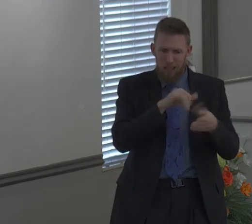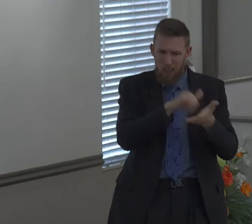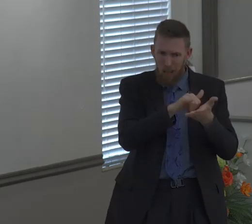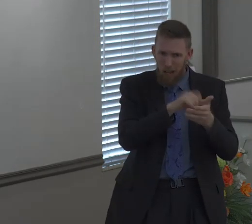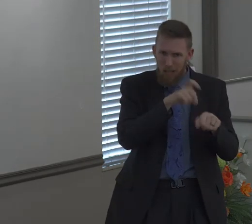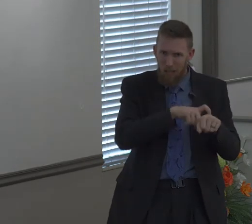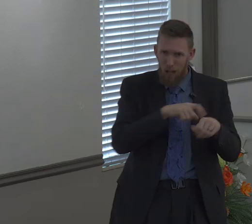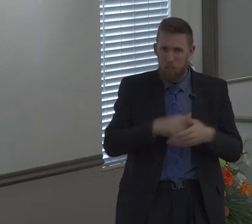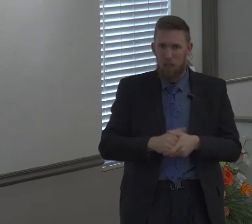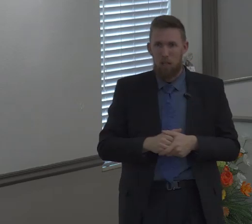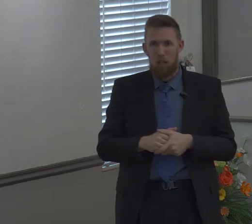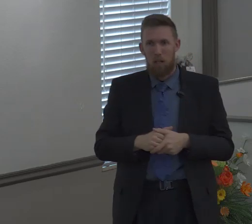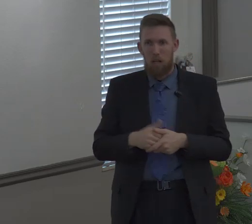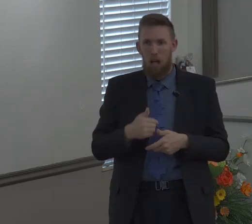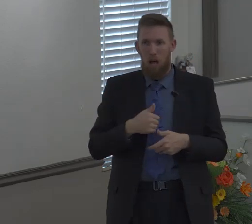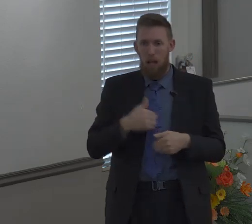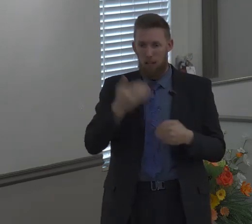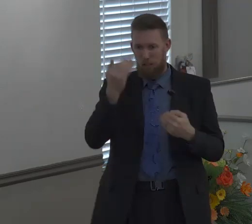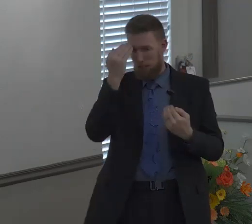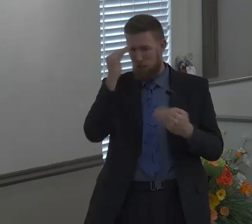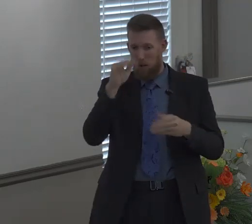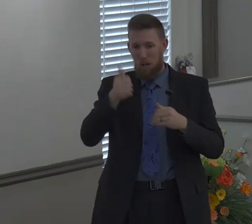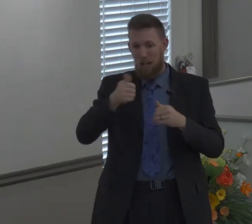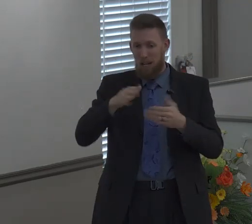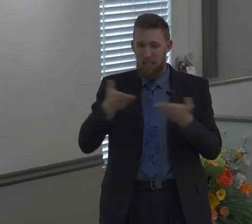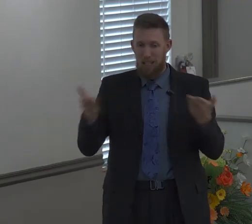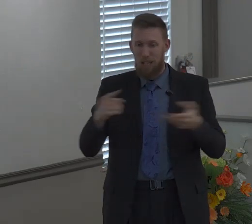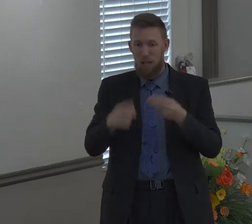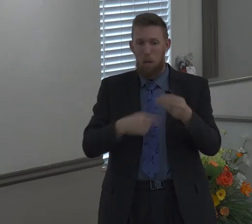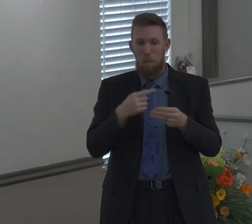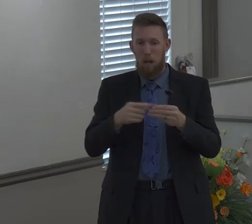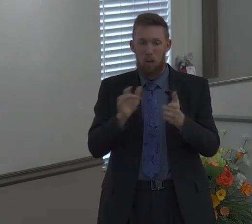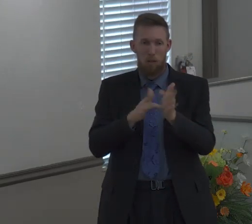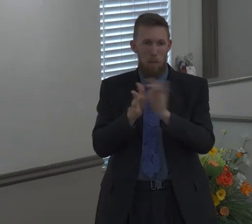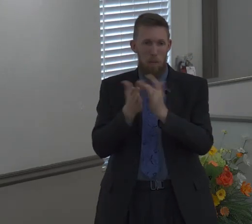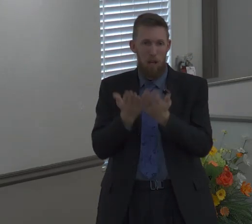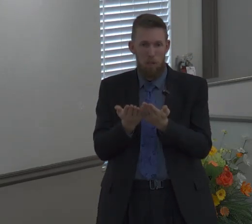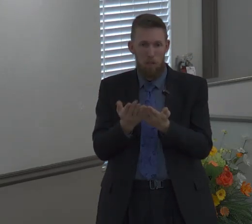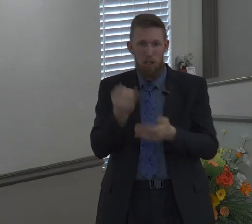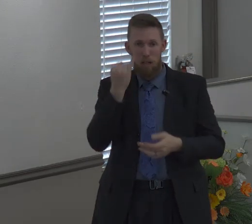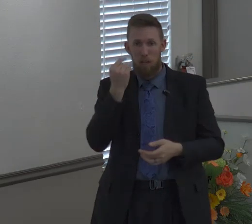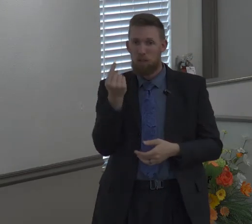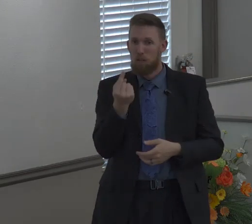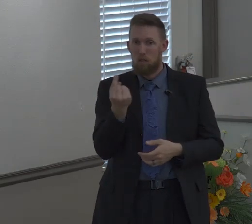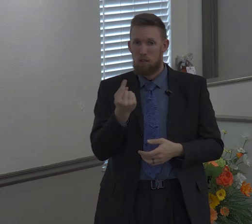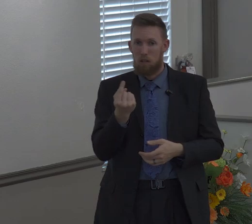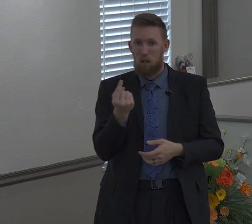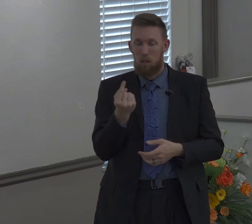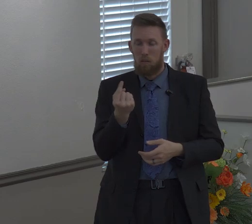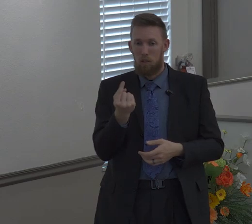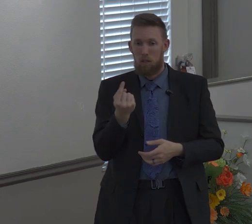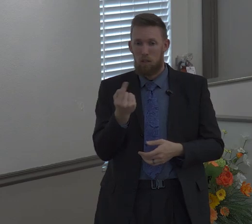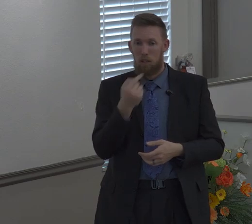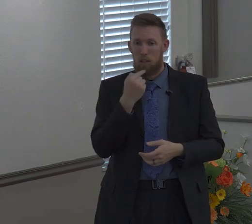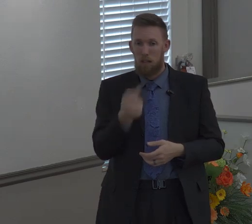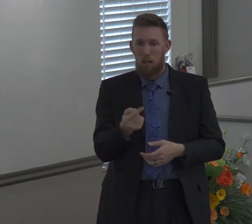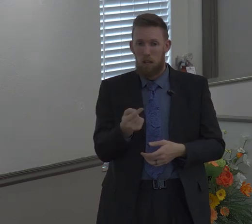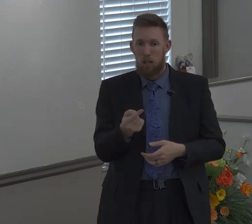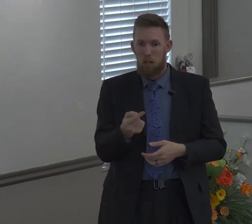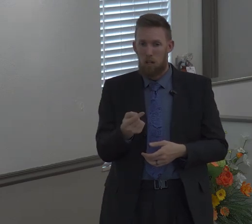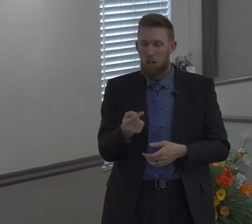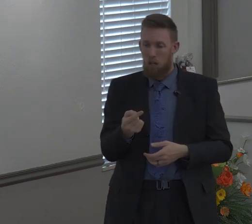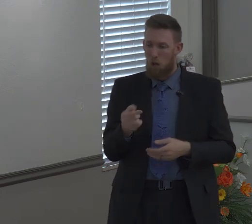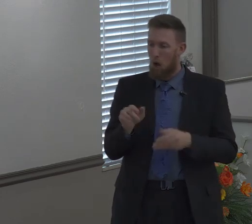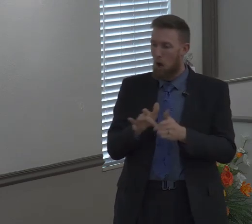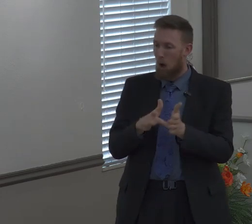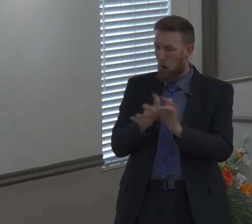that. I didn't know the front of the Bible from the back of the Bible. If someone said, turn to Genesis, I'd be thumbing through